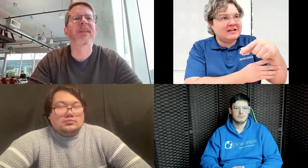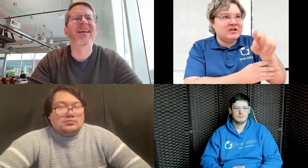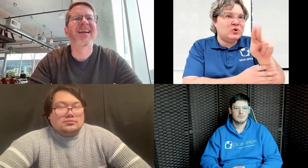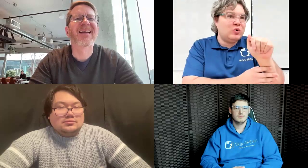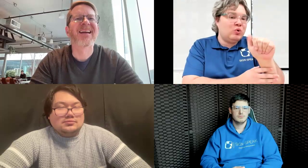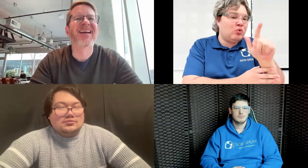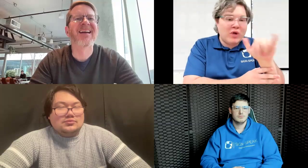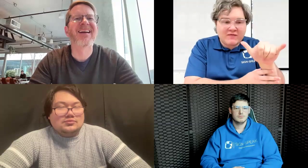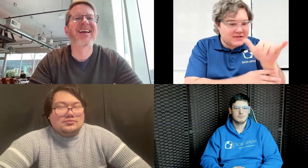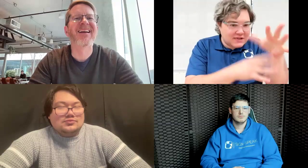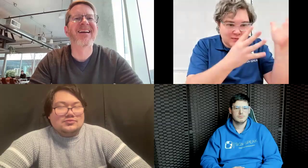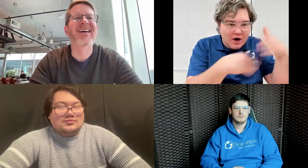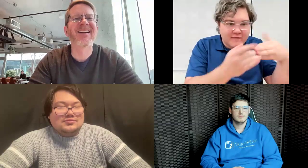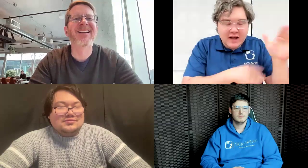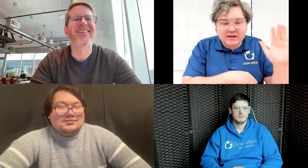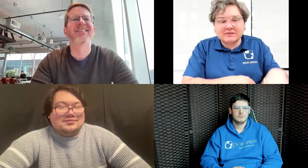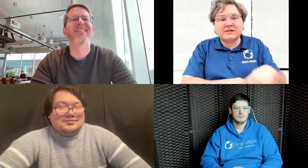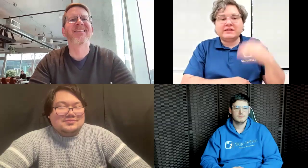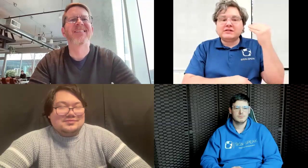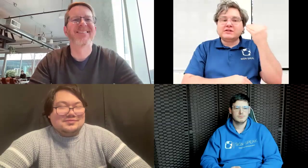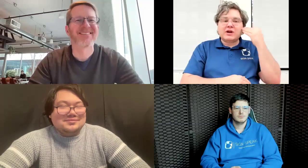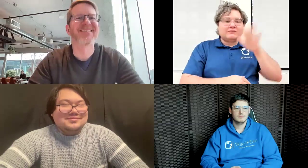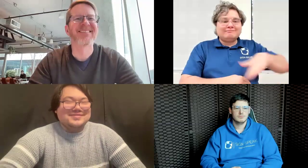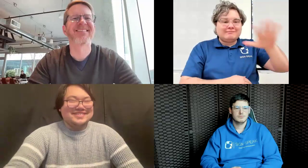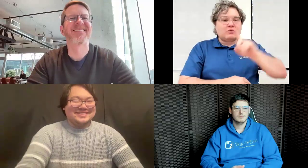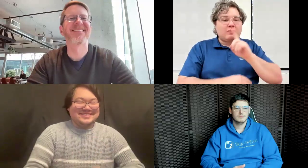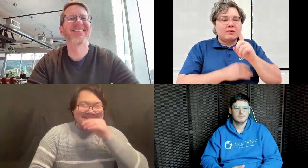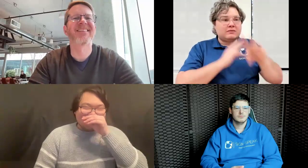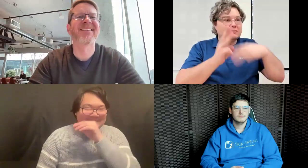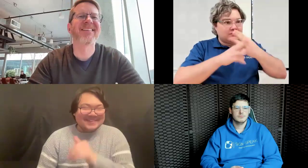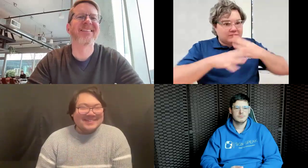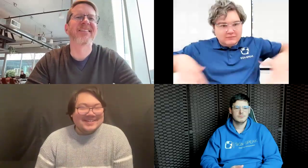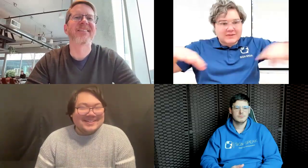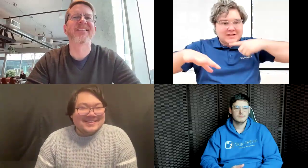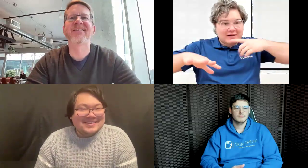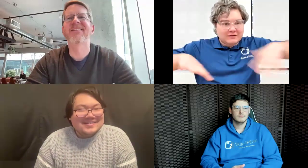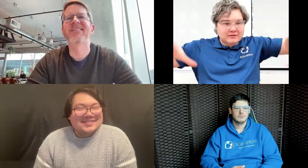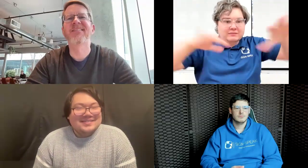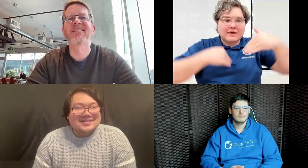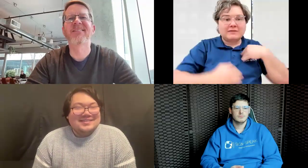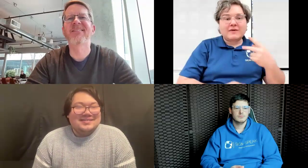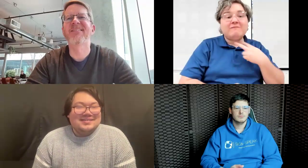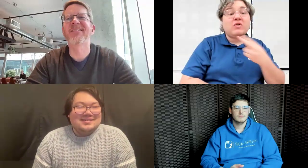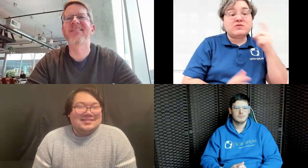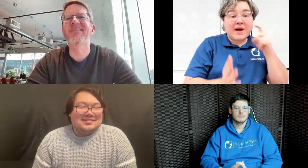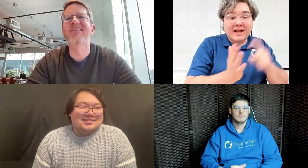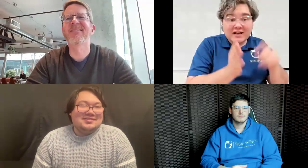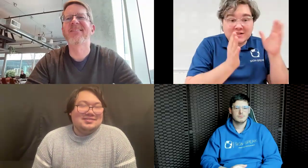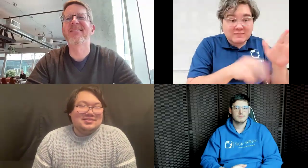I can't spell equivalence, whatever that is, equality, functional equivalence. But really, that's one of our goals within the